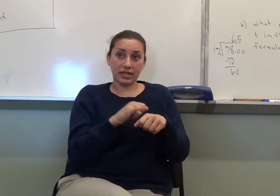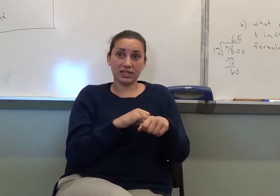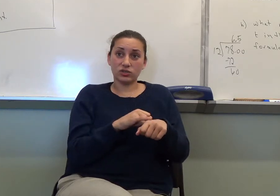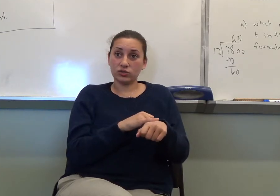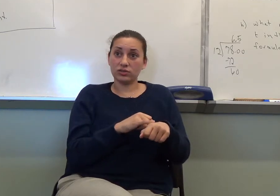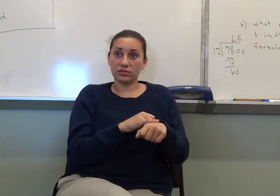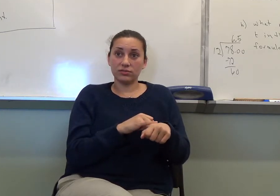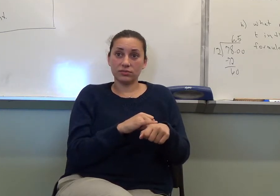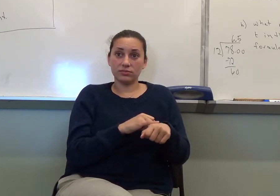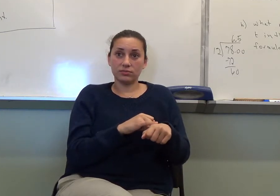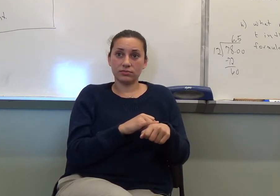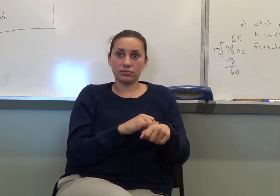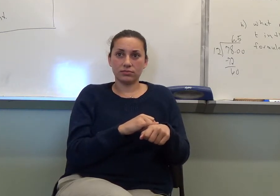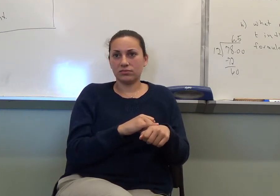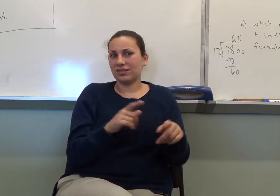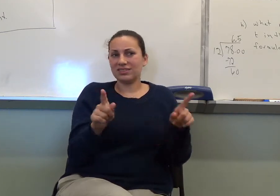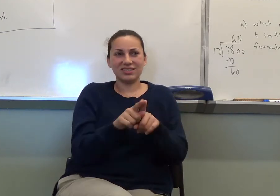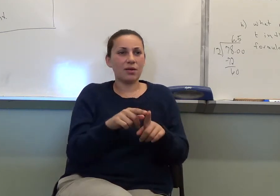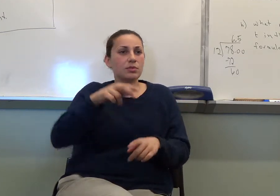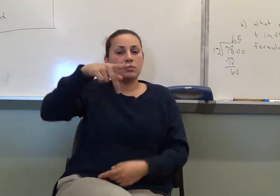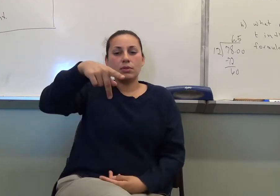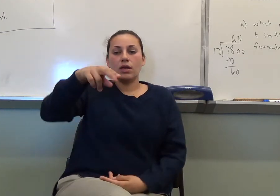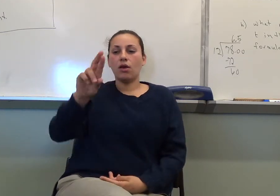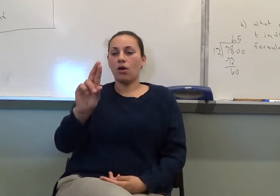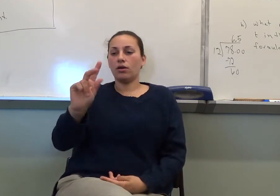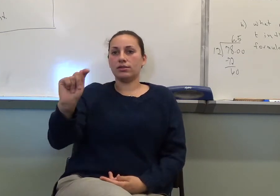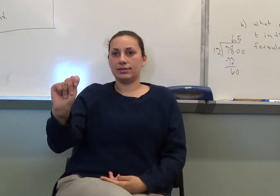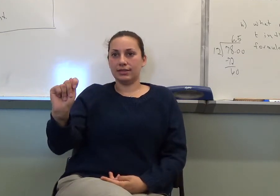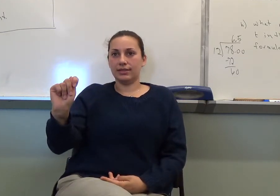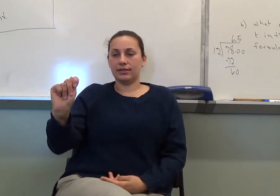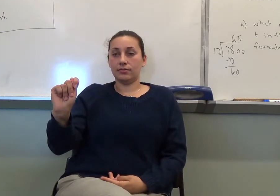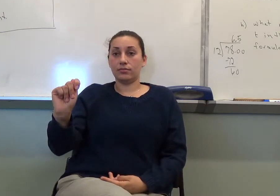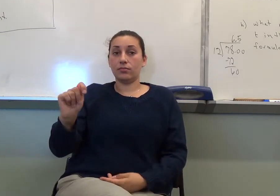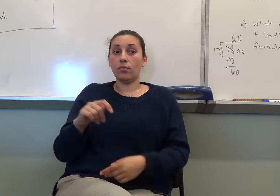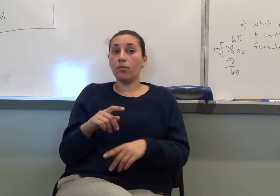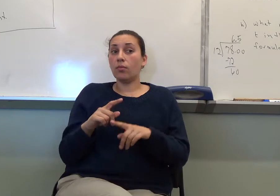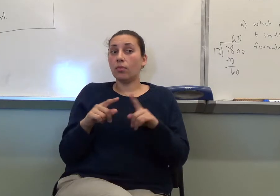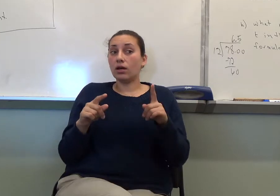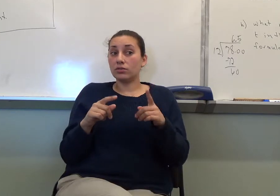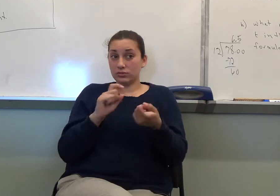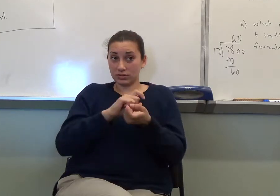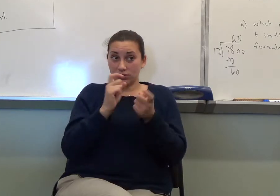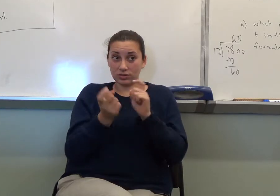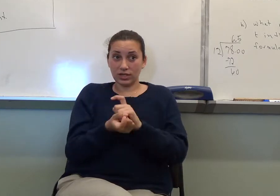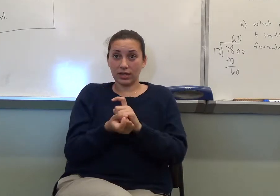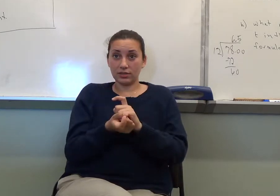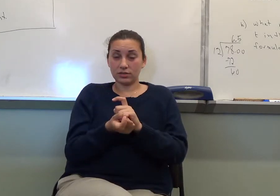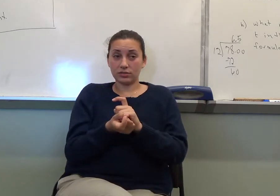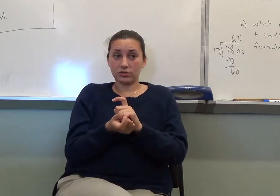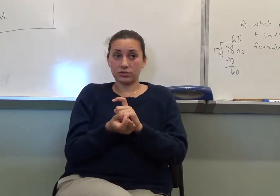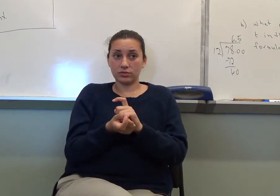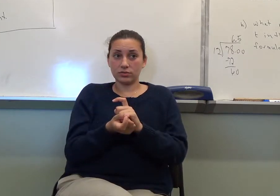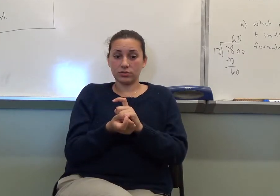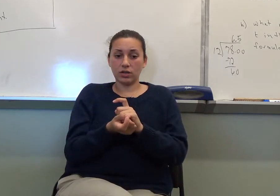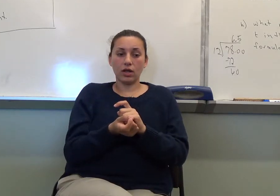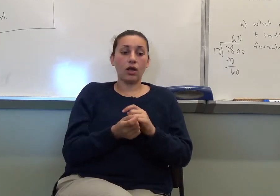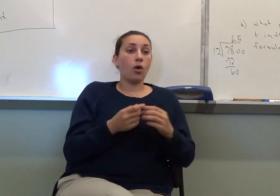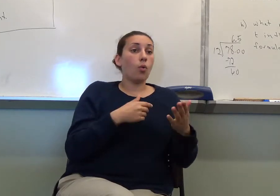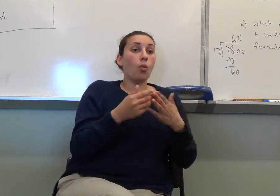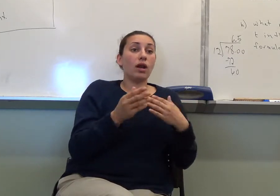that PRT, right? But what's going to change is that you're going to get interest on your interest. And let me show